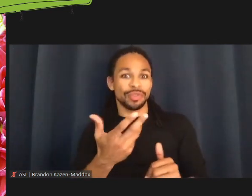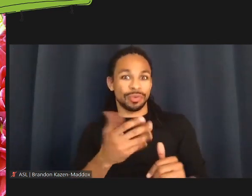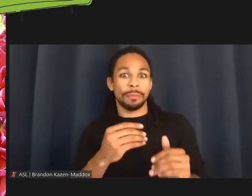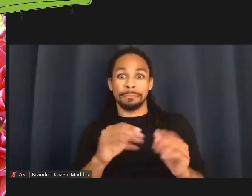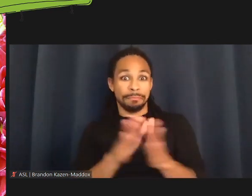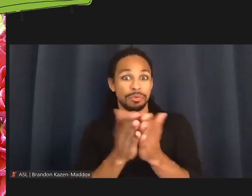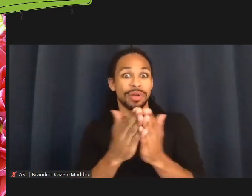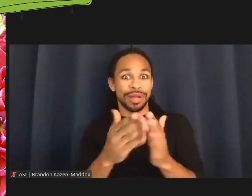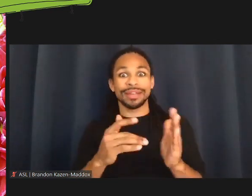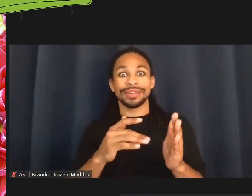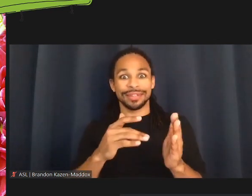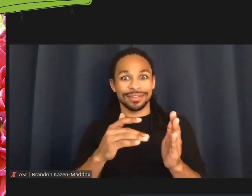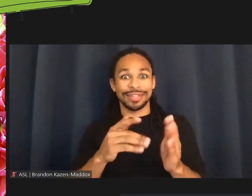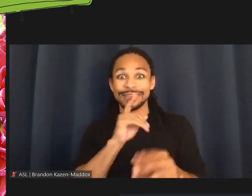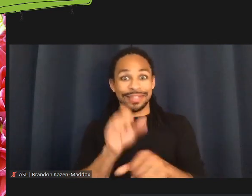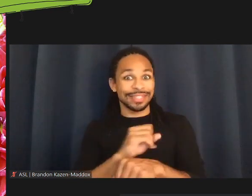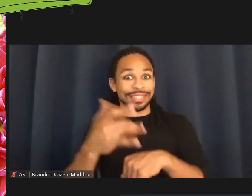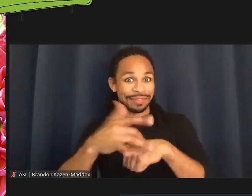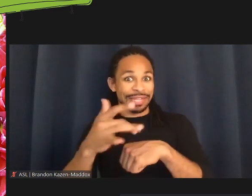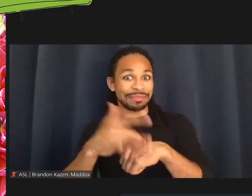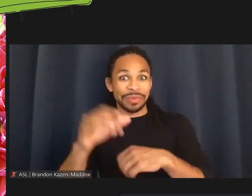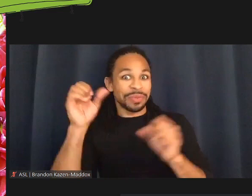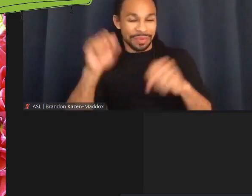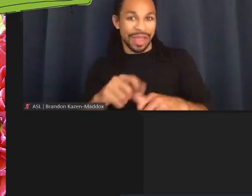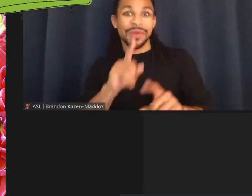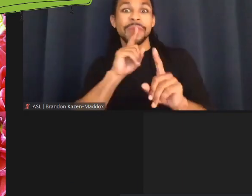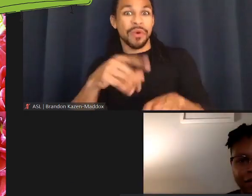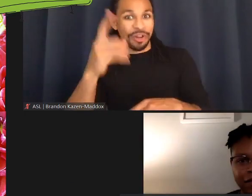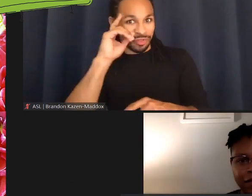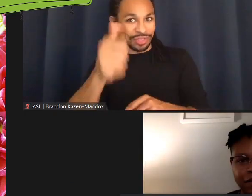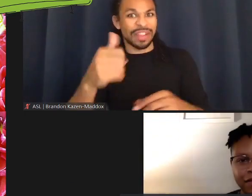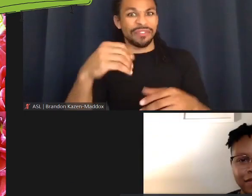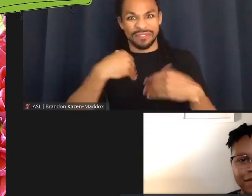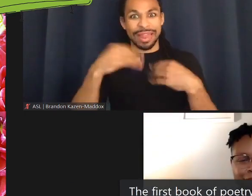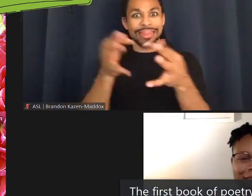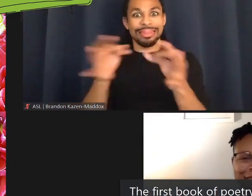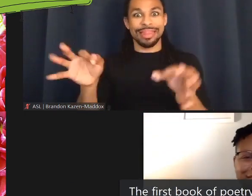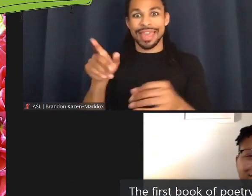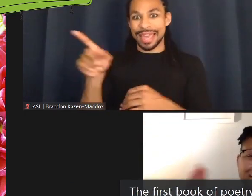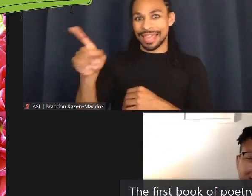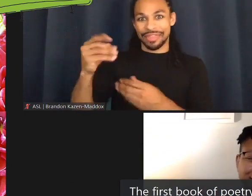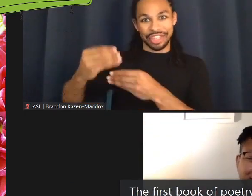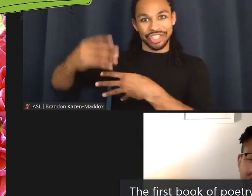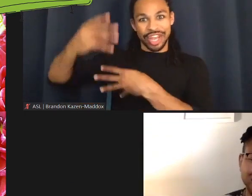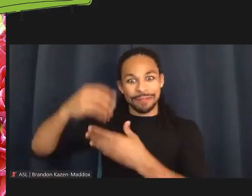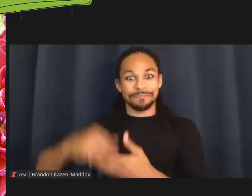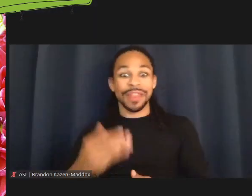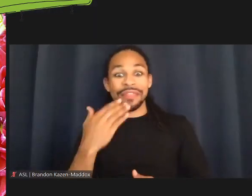it where you can order the book in the chat. Thank you, Cyrée.